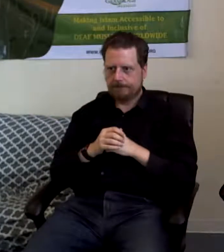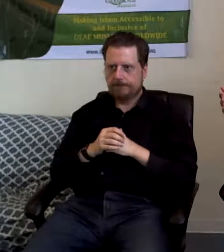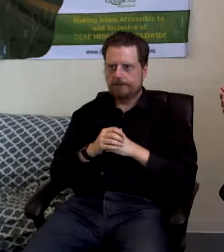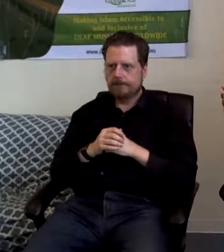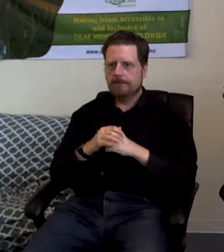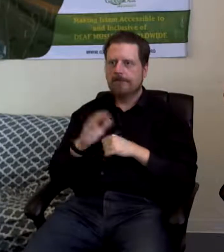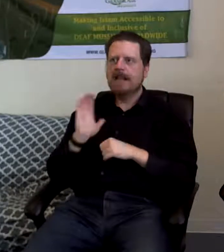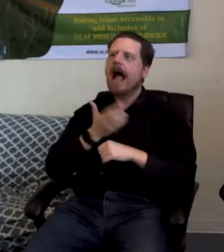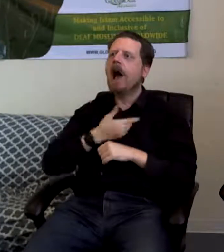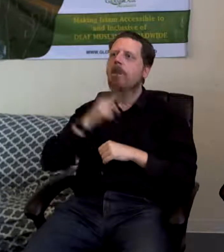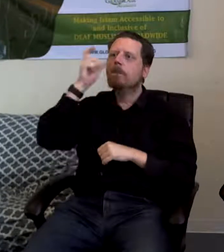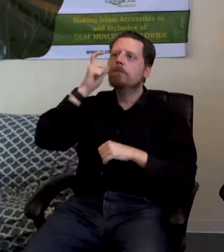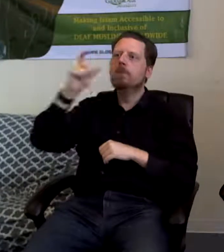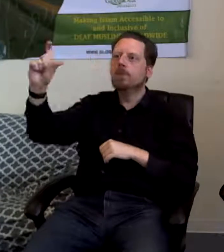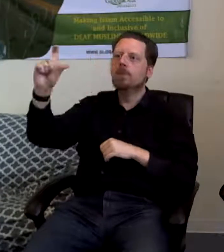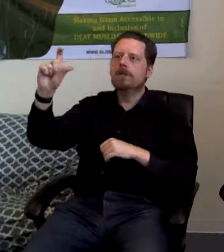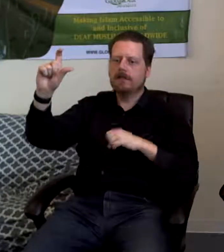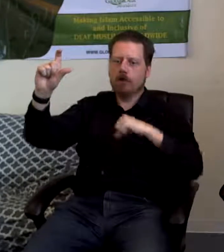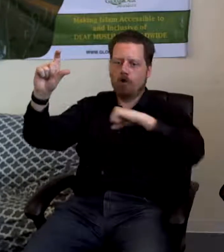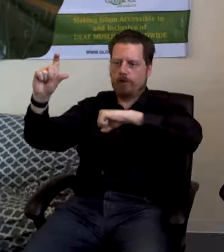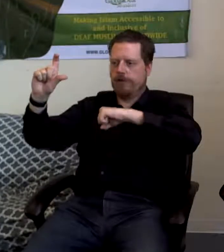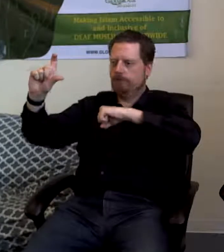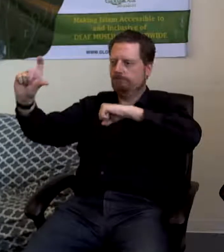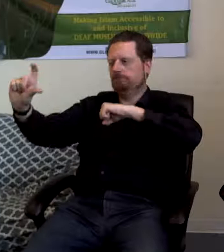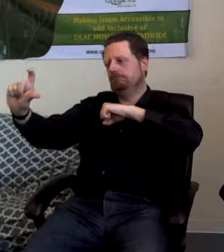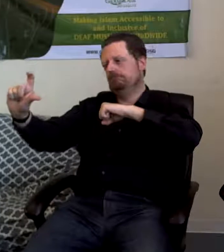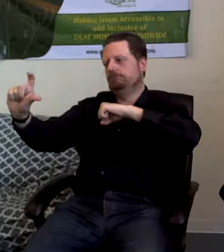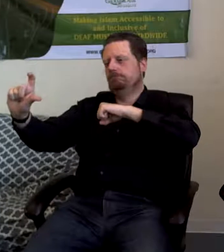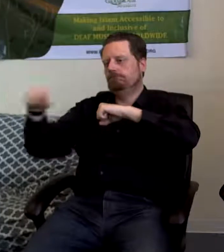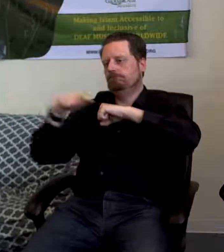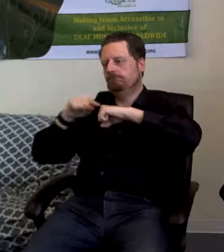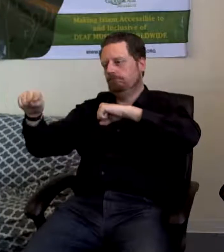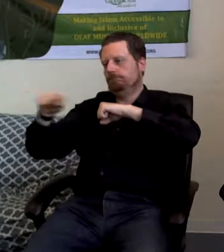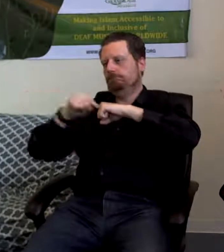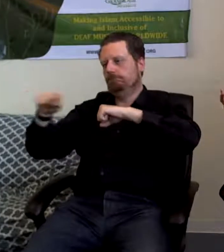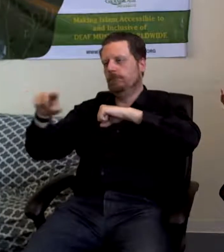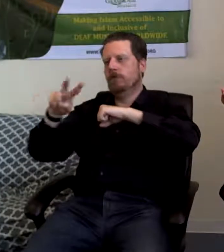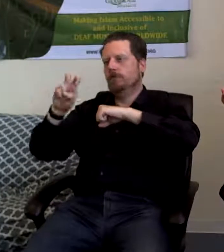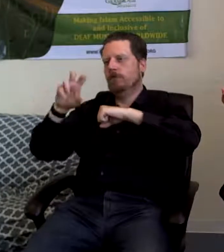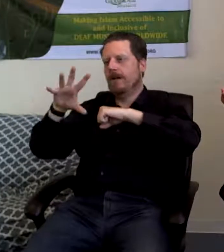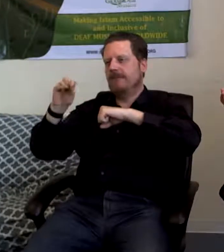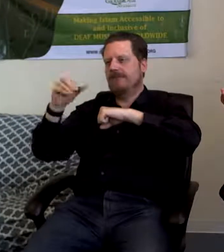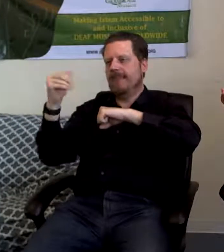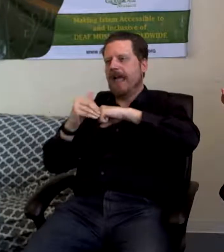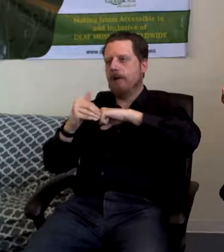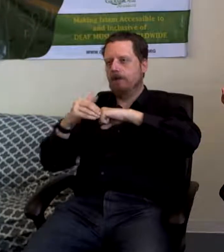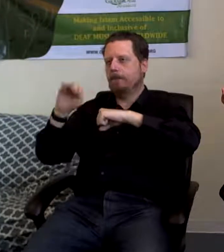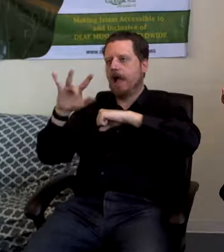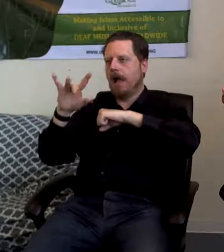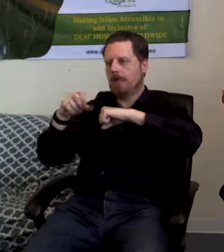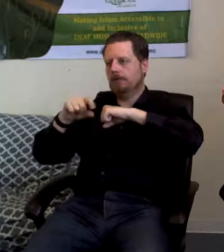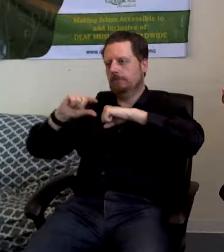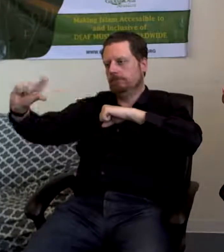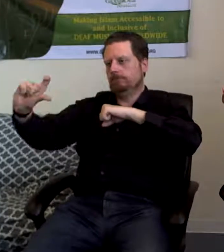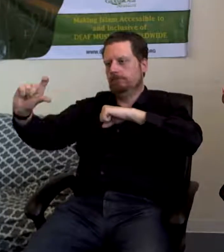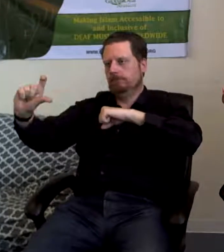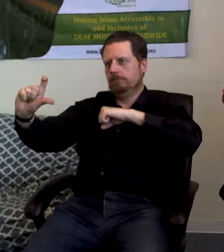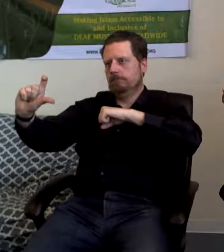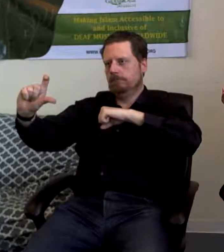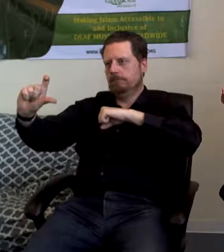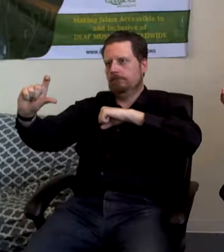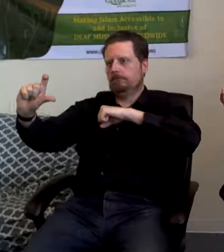Our moon is about maybe 250,000 miles away.